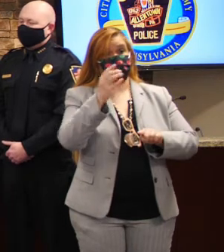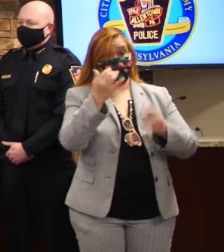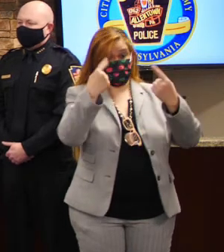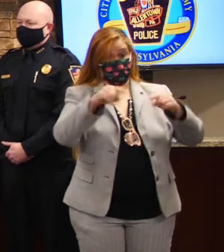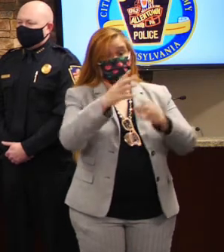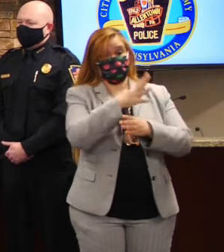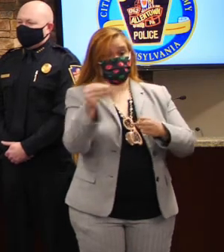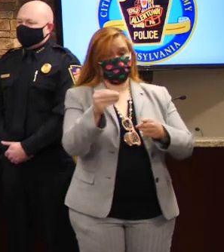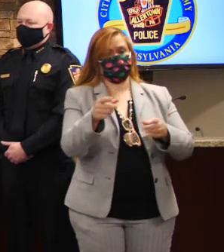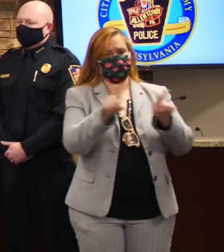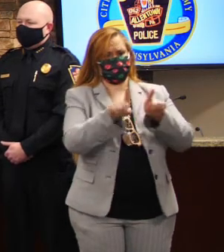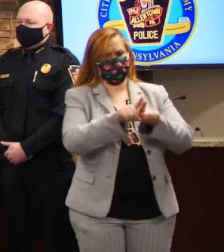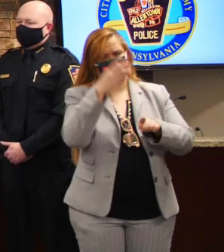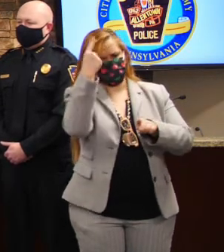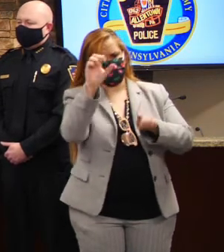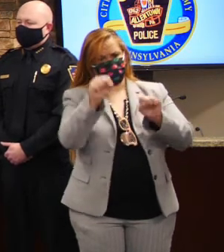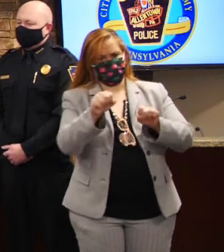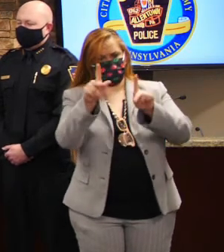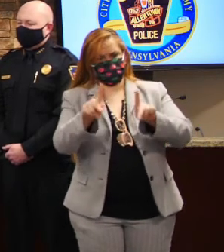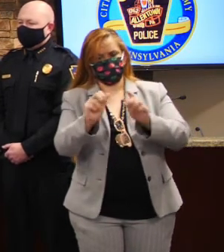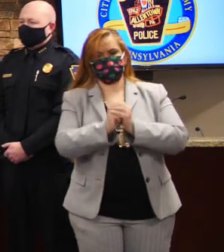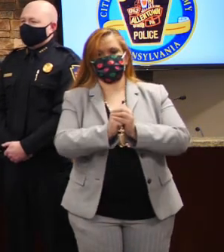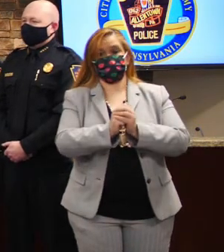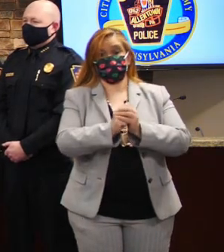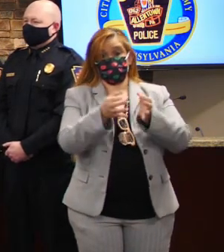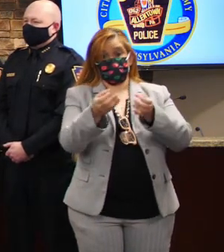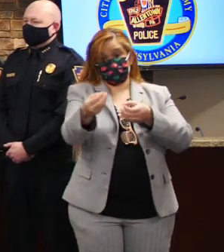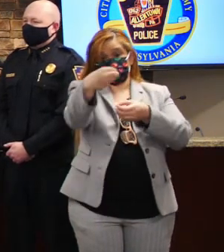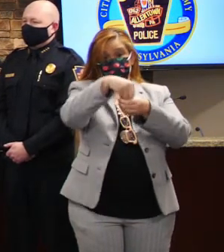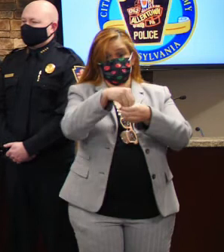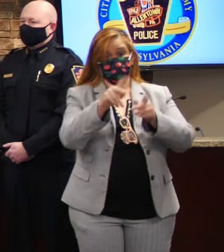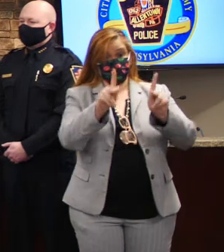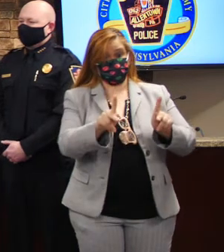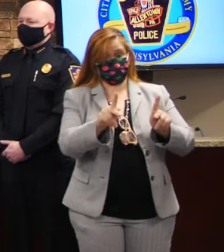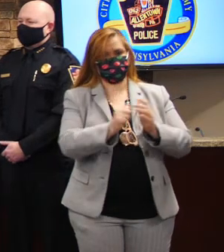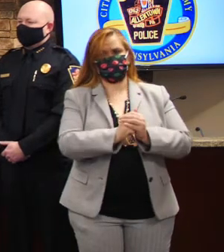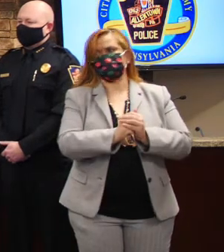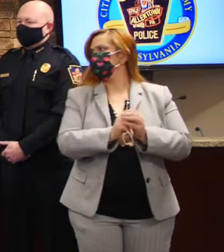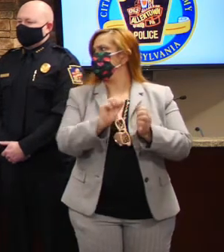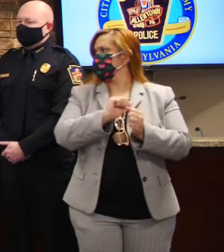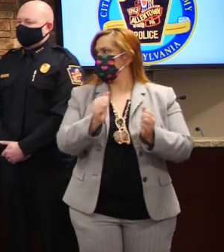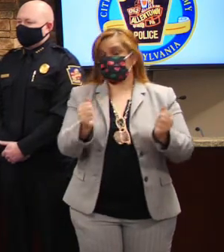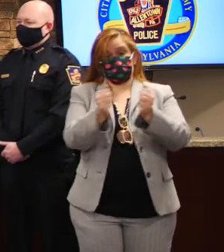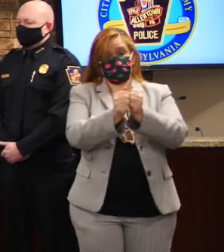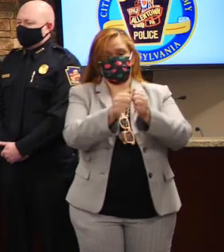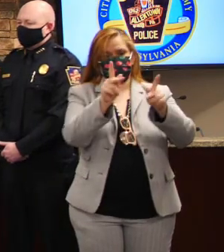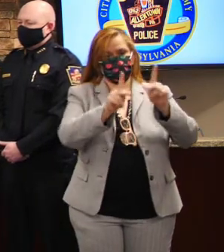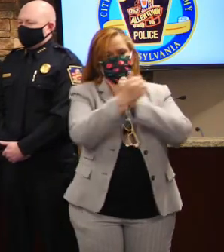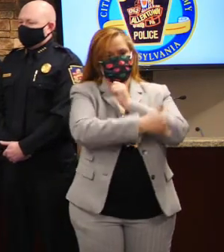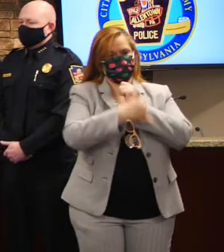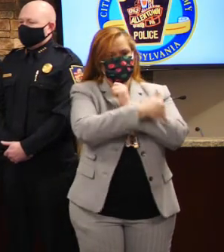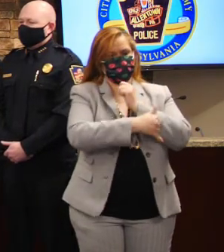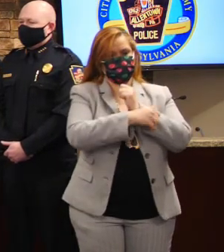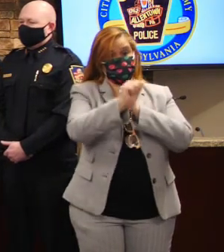others. That's where the Allentown Police Department Citizens Police Academy comes in. The objective of the Citizens Police